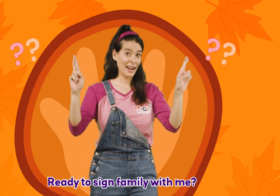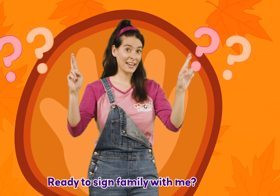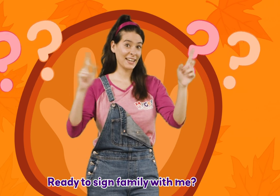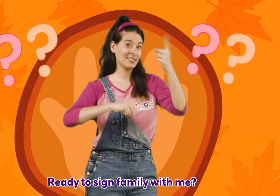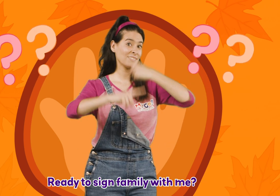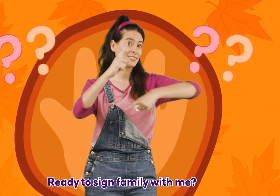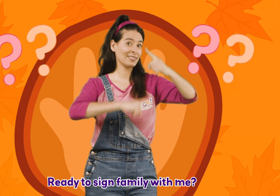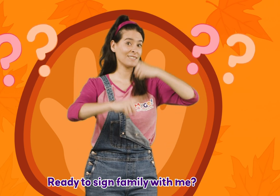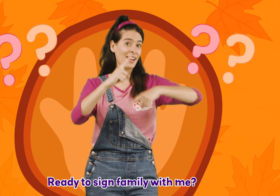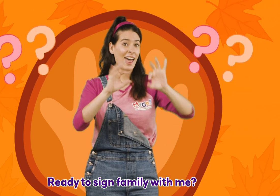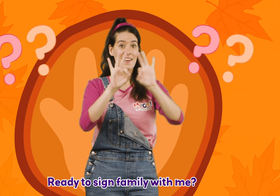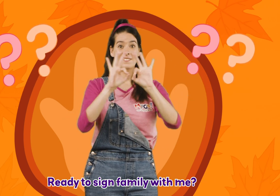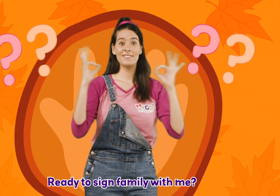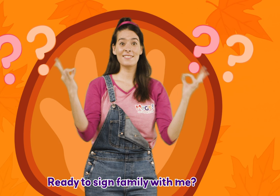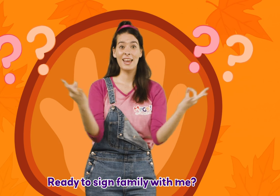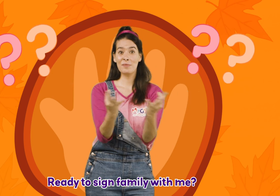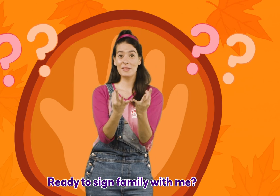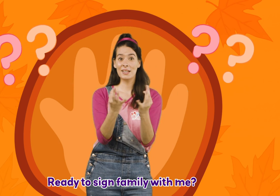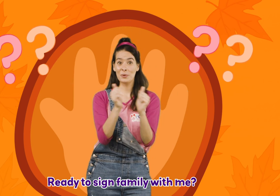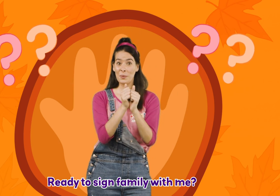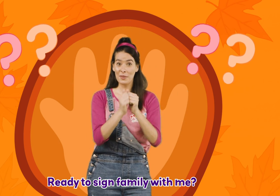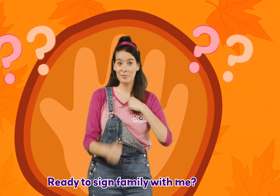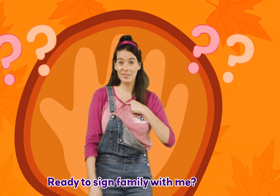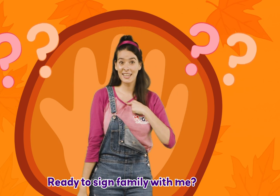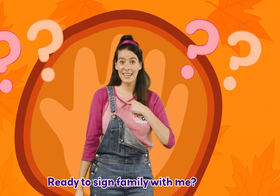Ready to sign family with me?